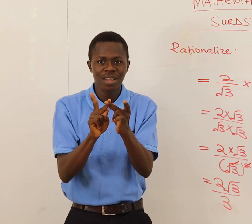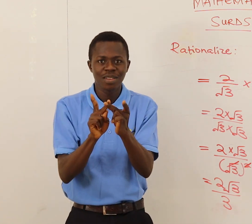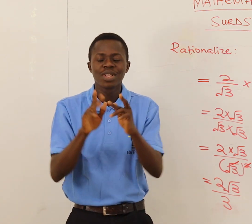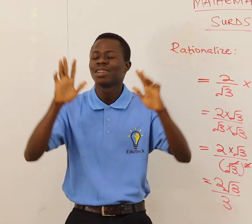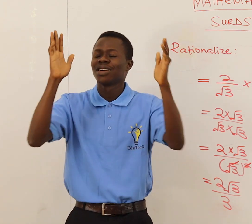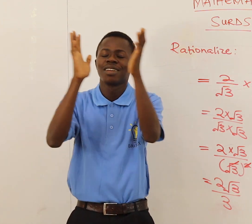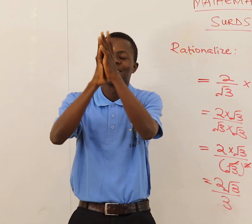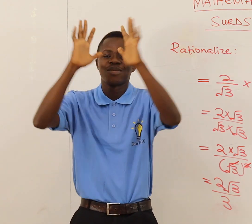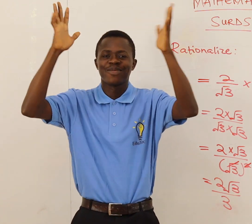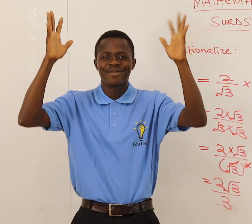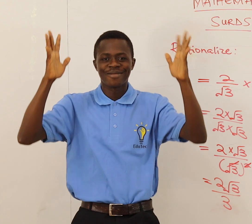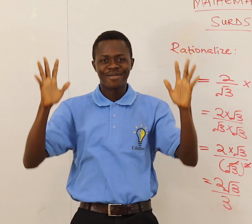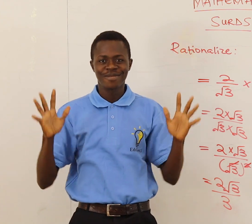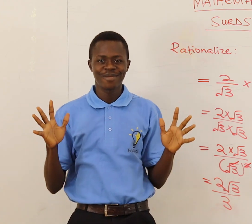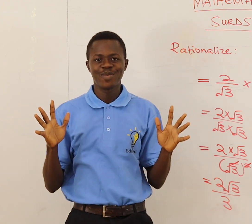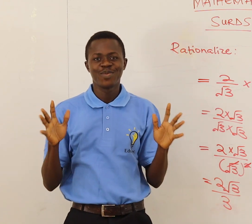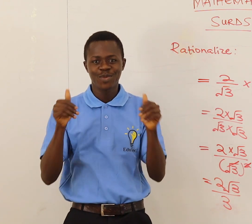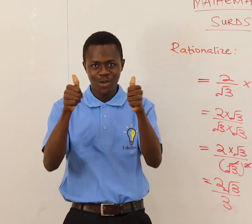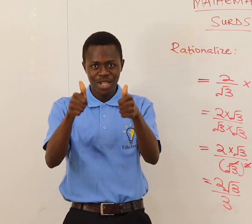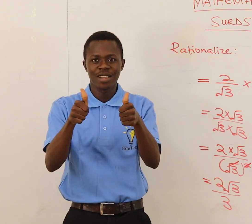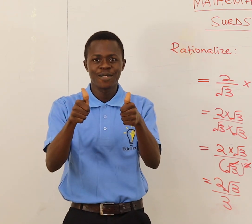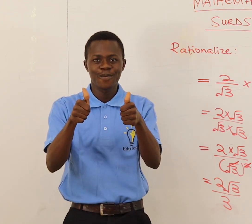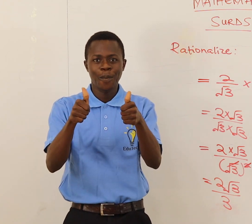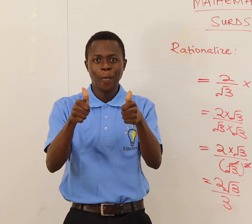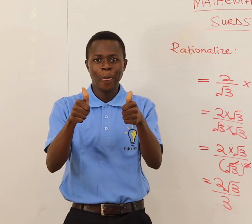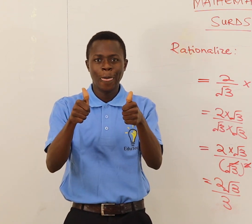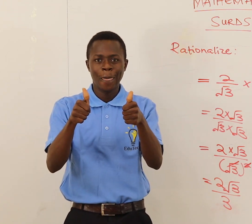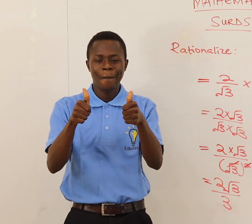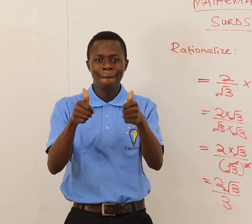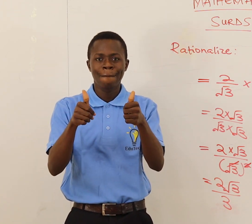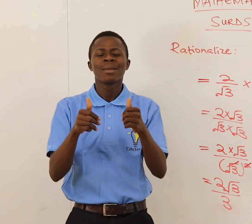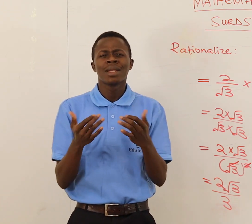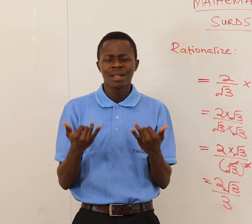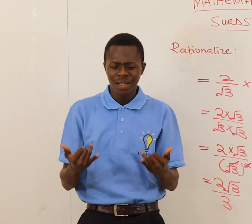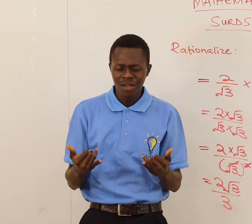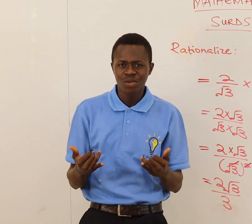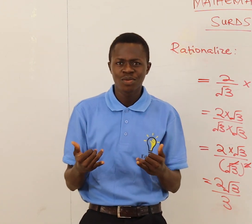Did you get the same answer? Oh, okay, then you're on the right path.